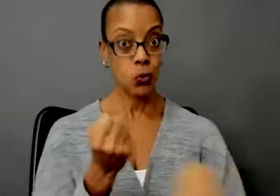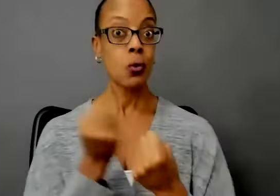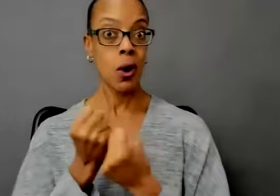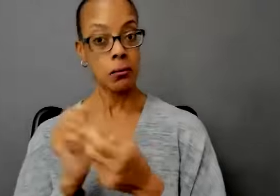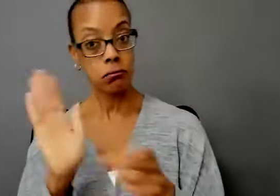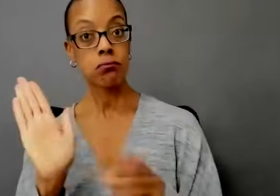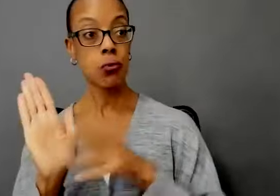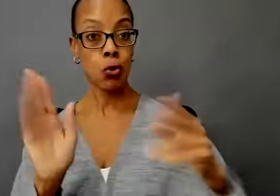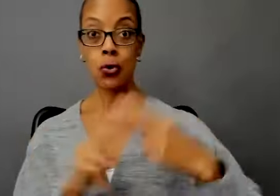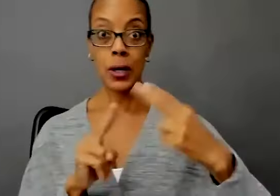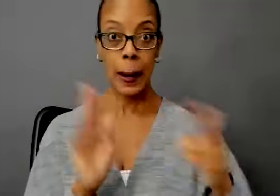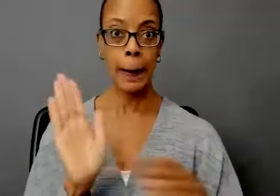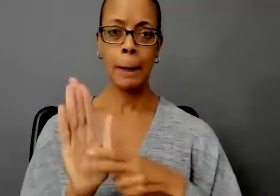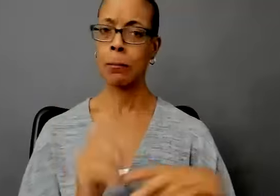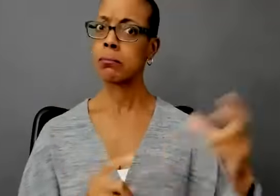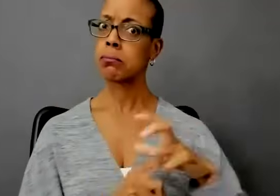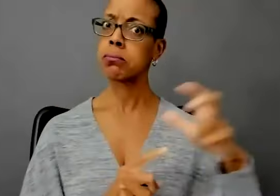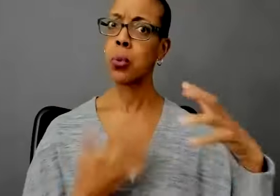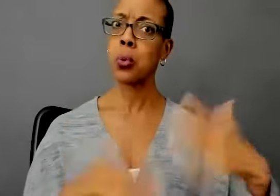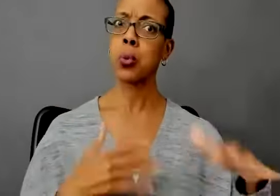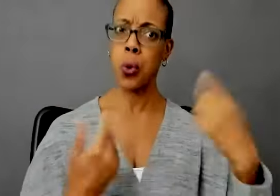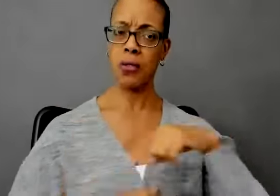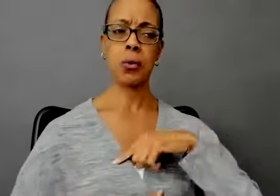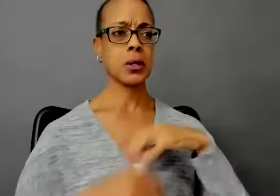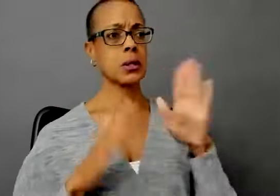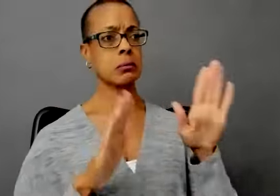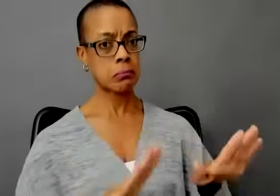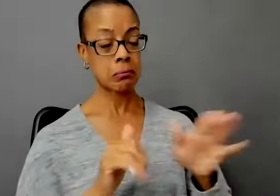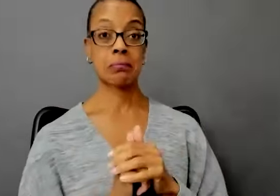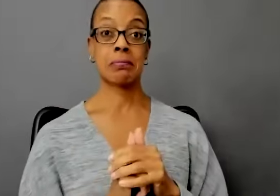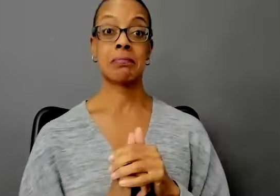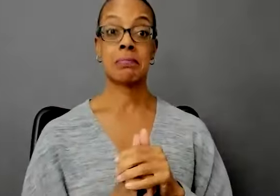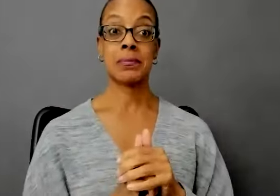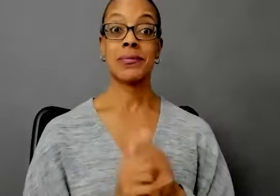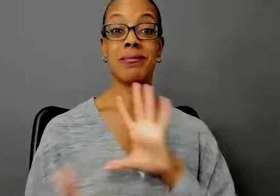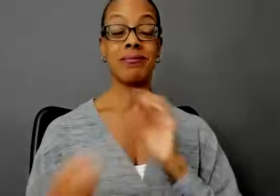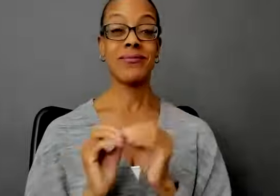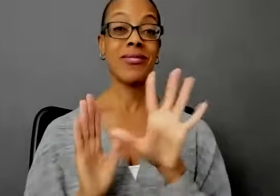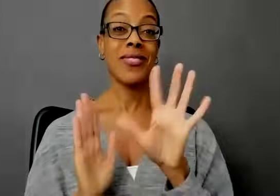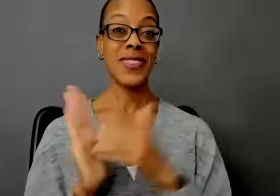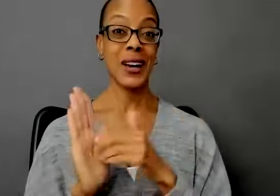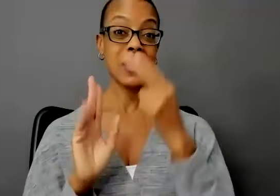amazing champion and advocate for us. We ended up getting 5,000 signatures, and the